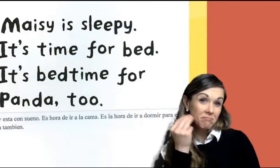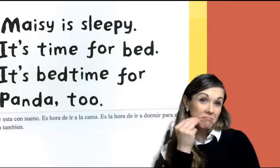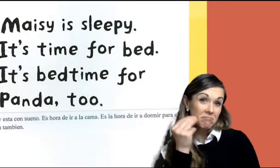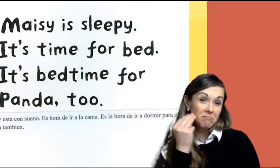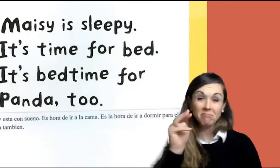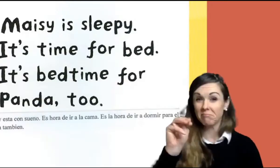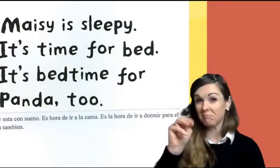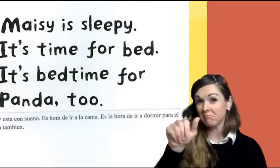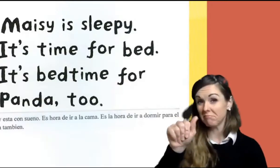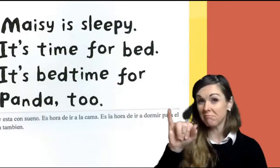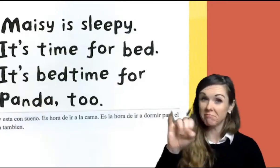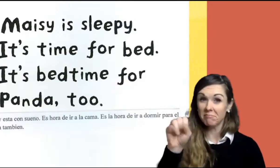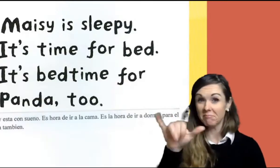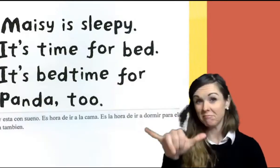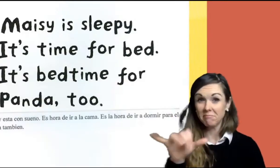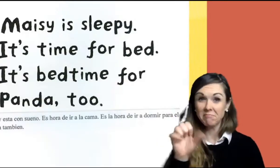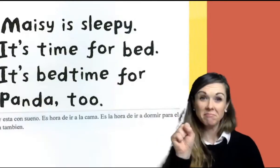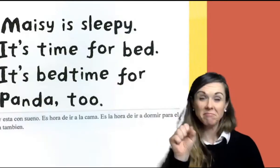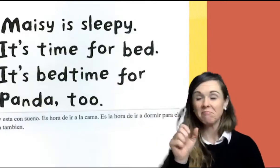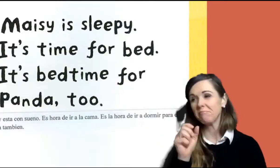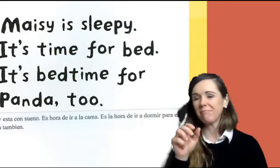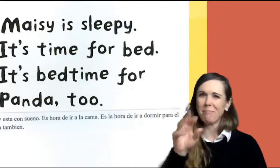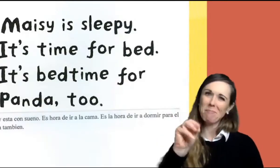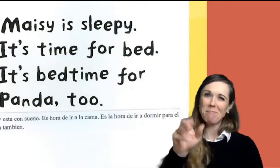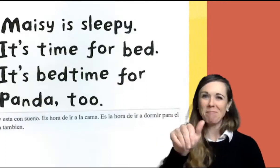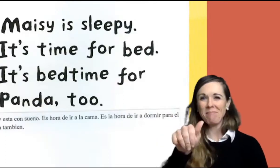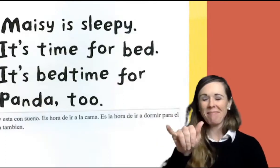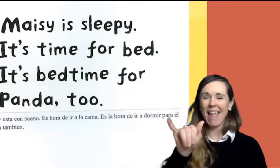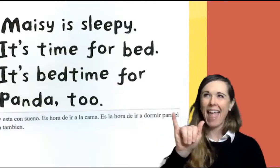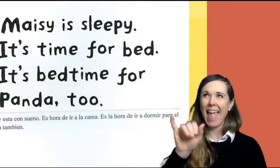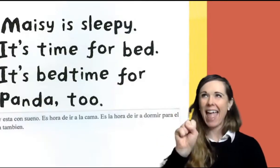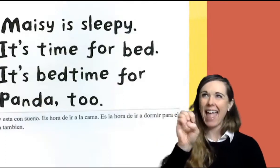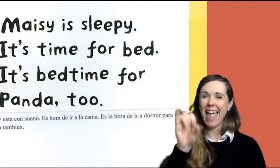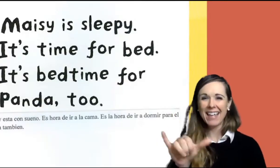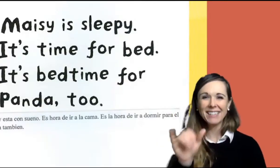Maybe M on the cheek, Maisy.